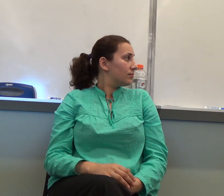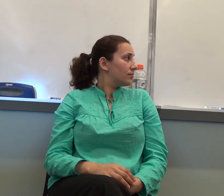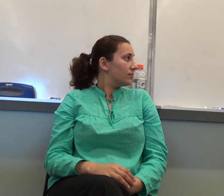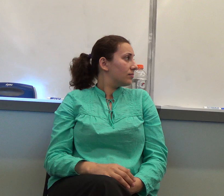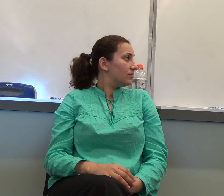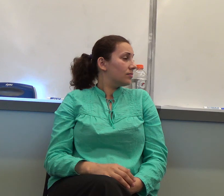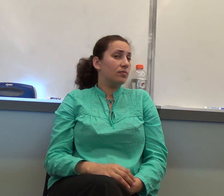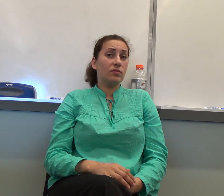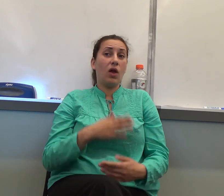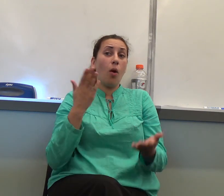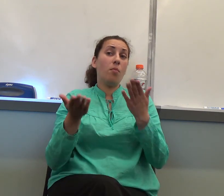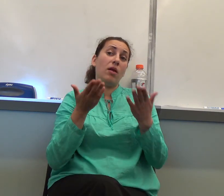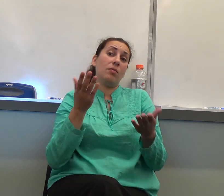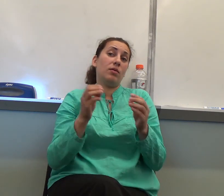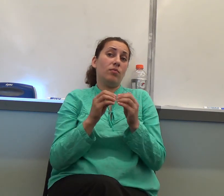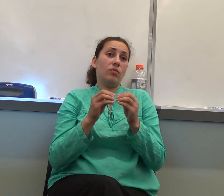Well, maybe more. No, I don't think so.